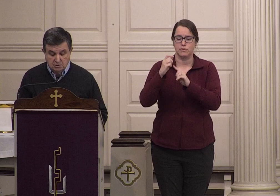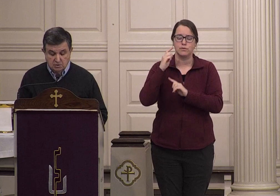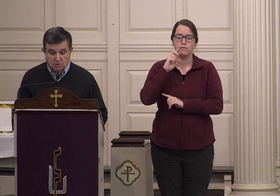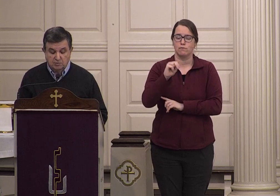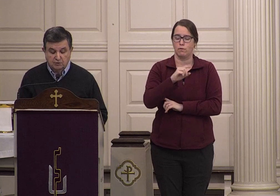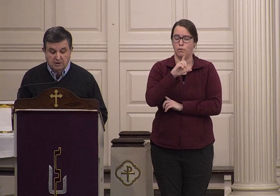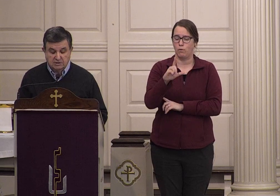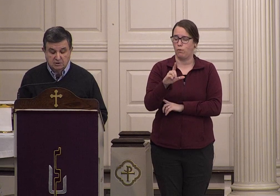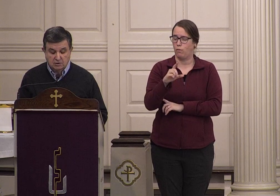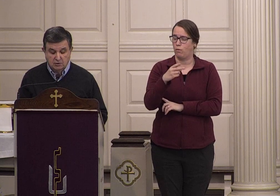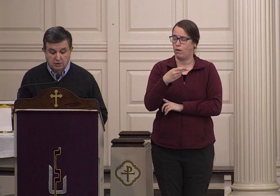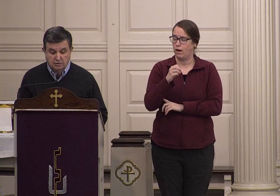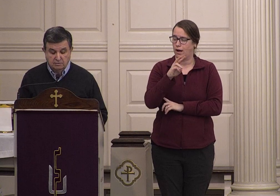we pray to the Lord.